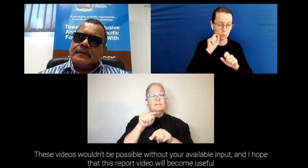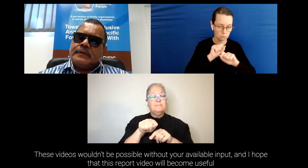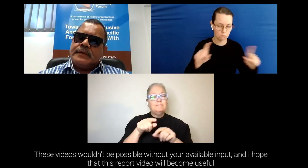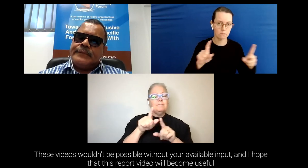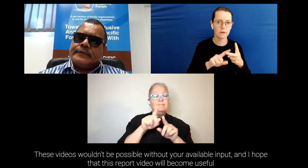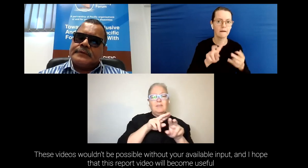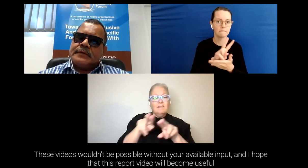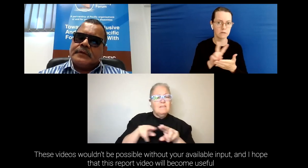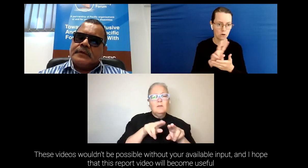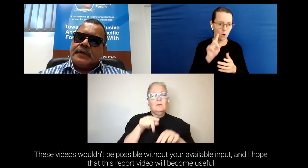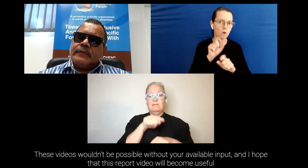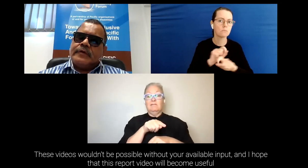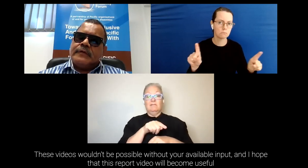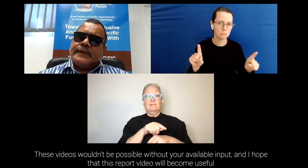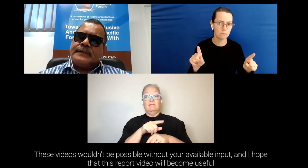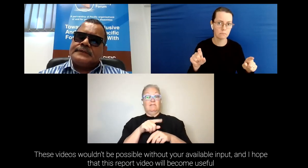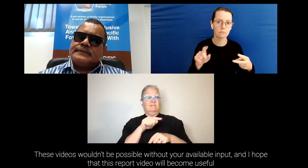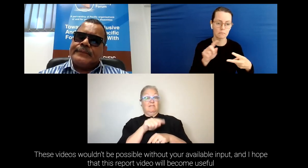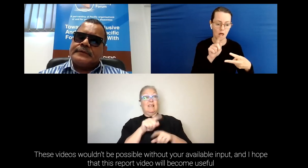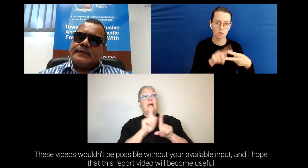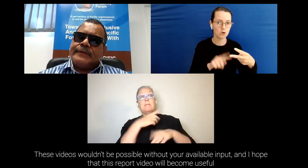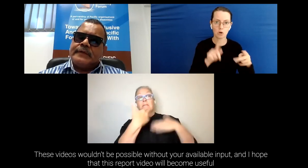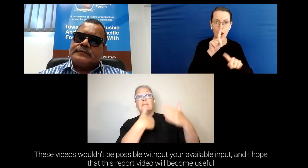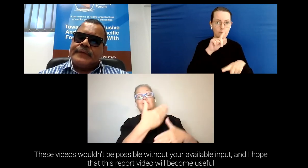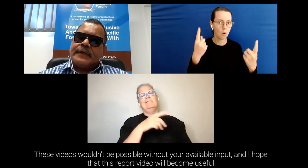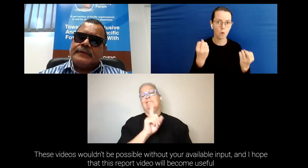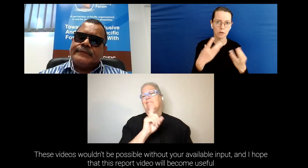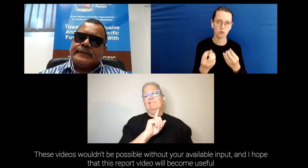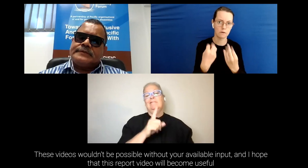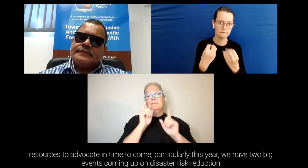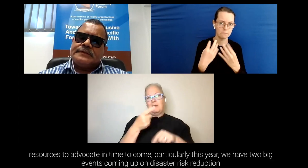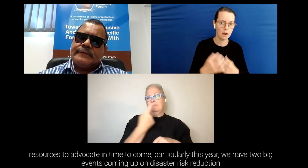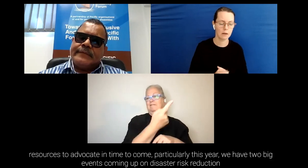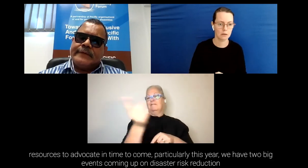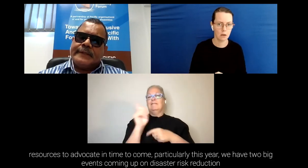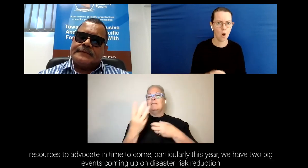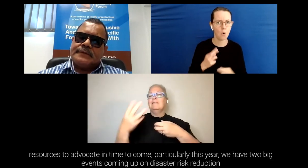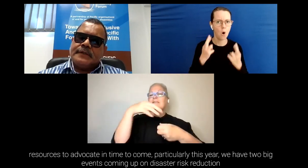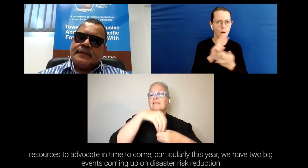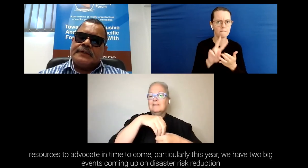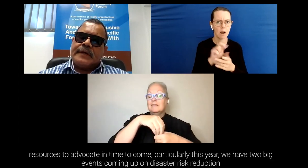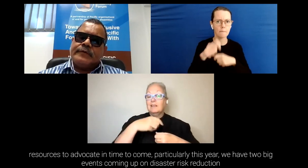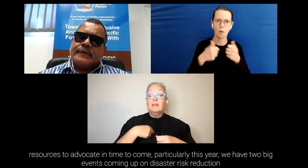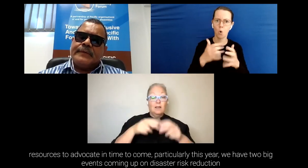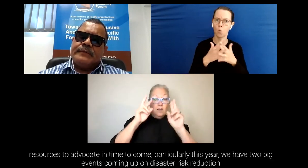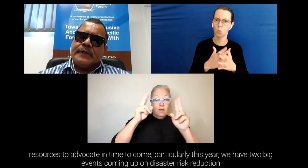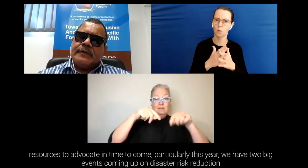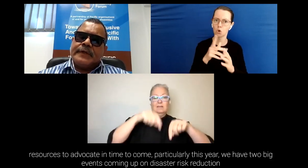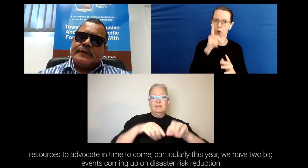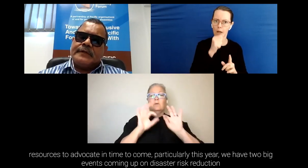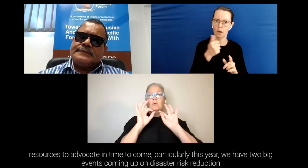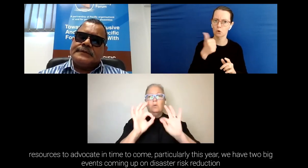available input. And we hope that these reports and the videos would become useful resources as we advocate in time to